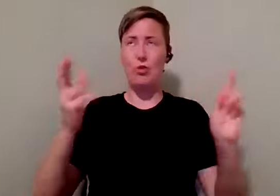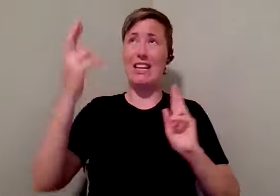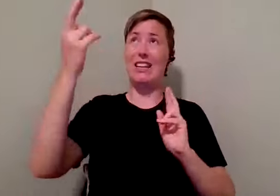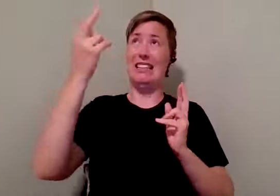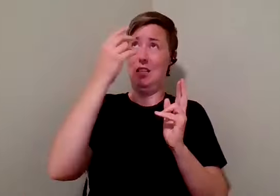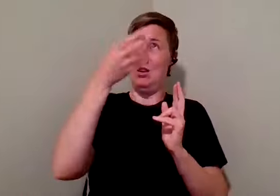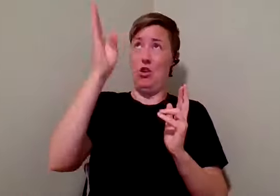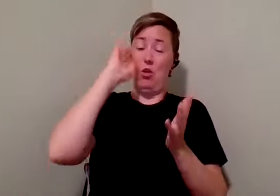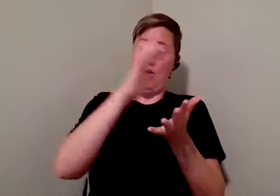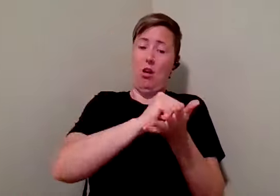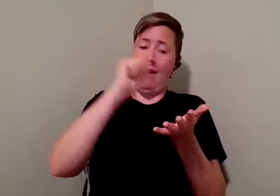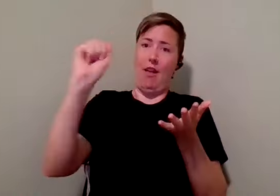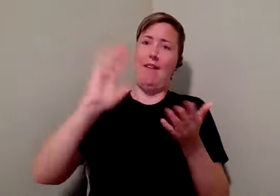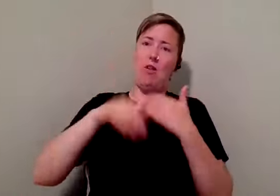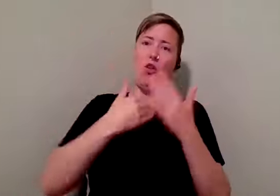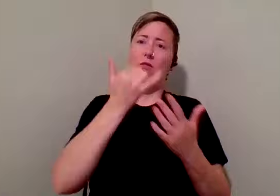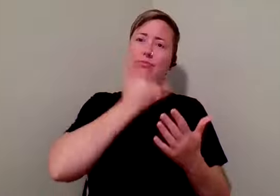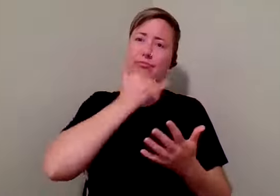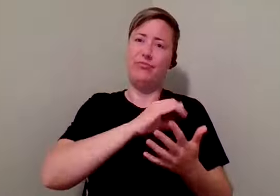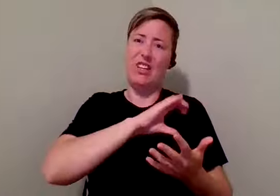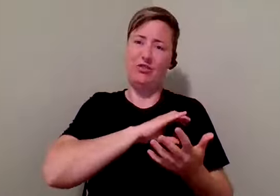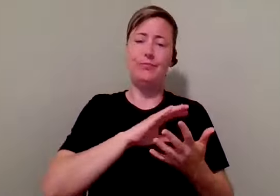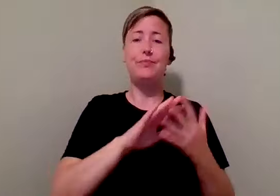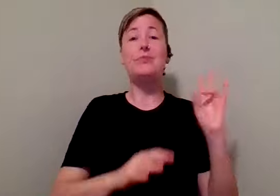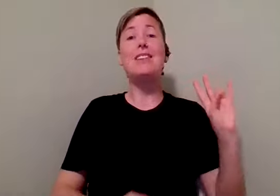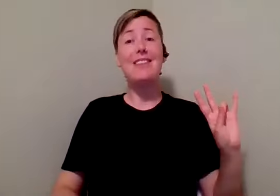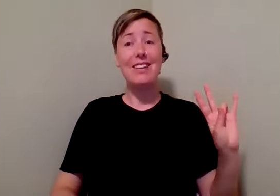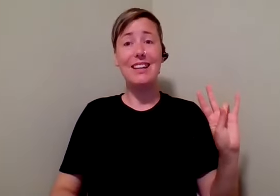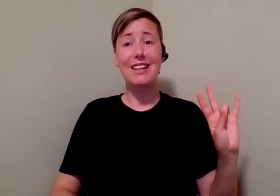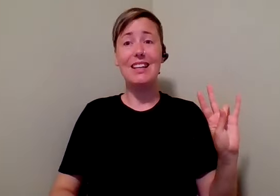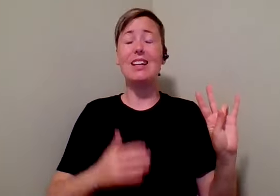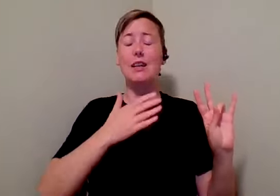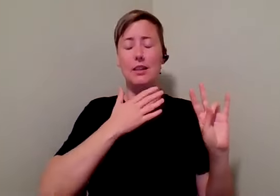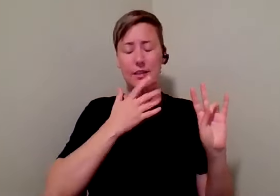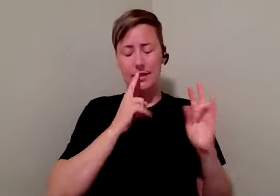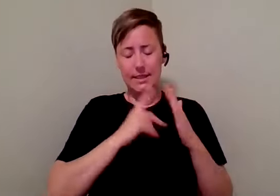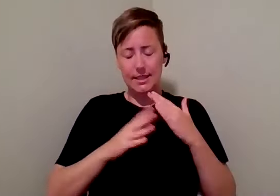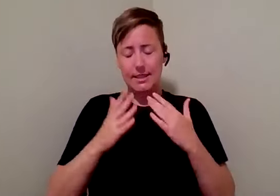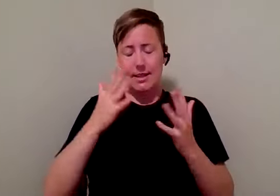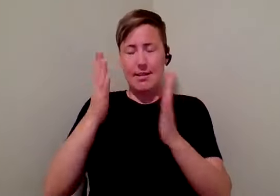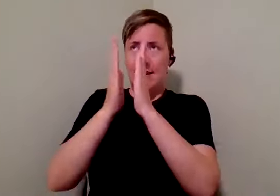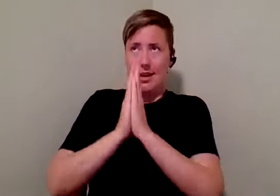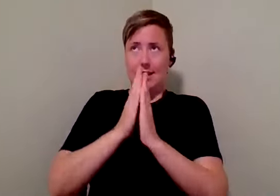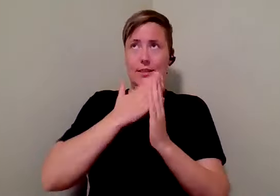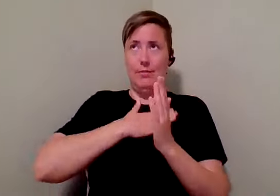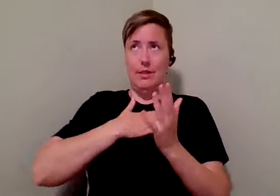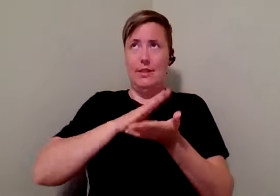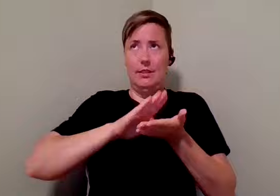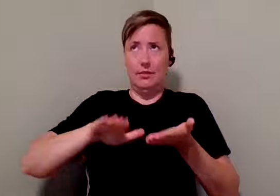defects of character. 7, humbly asked Him to remove our shortcomings. 8, made a list of